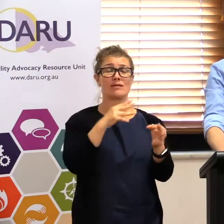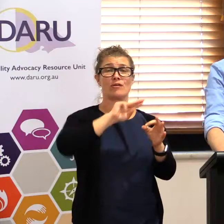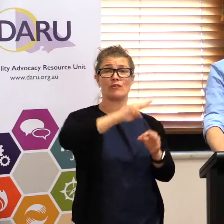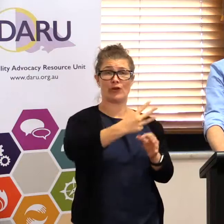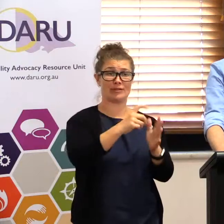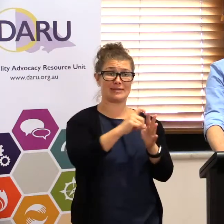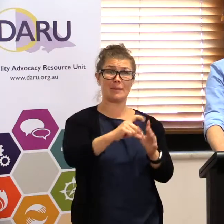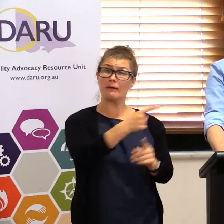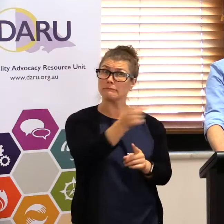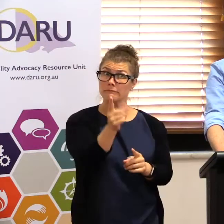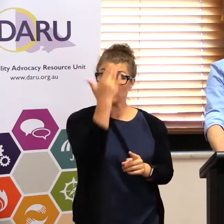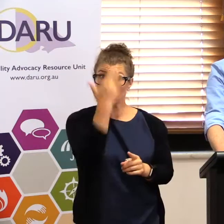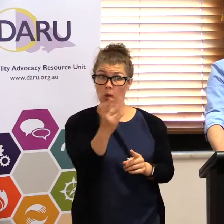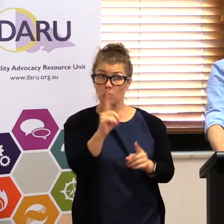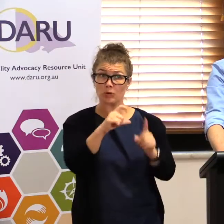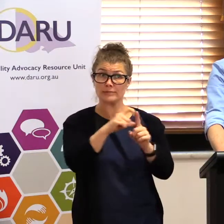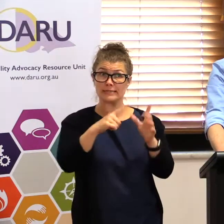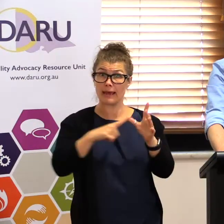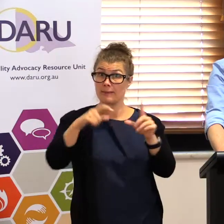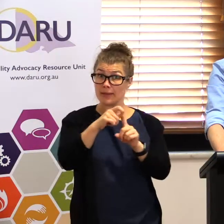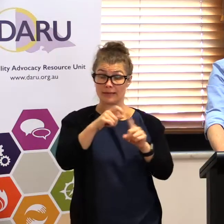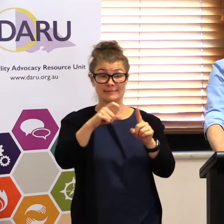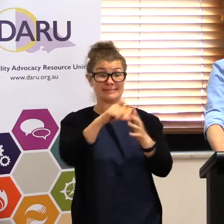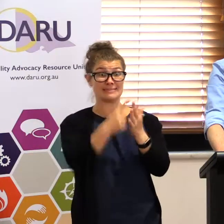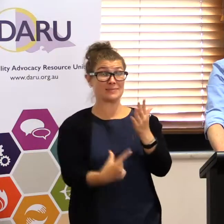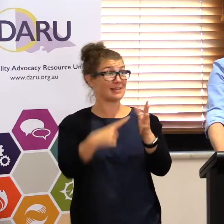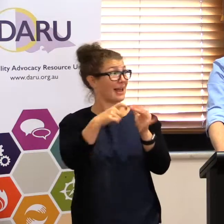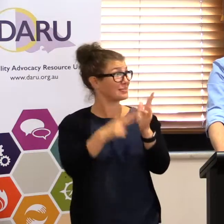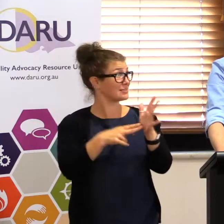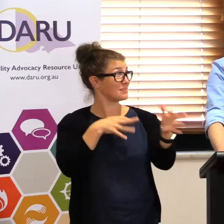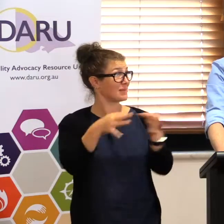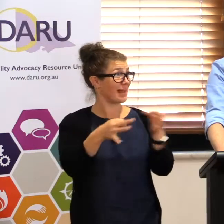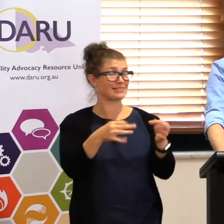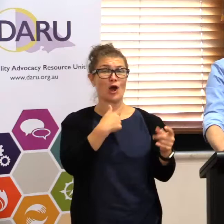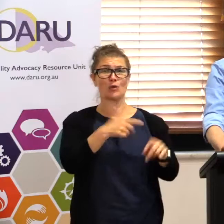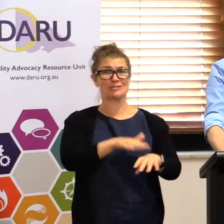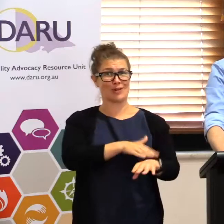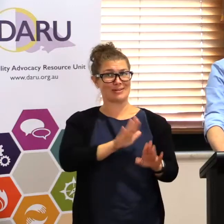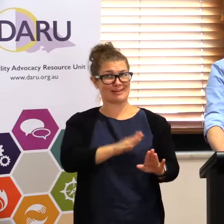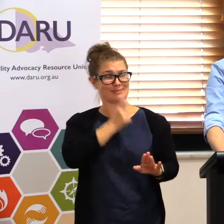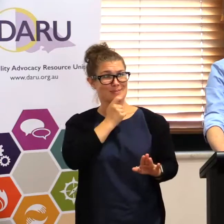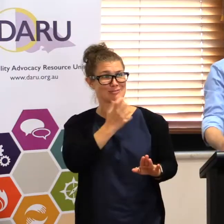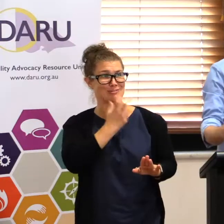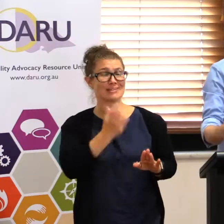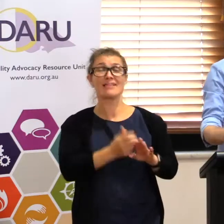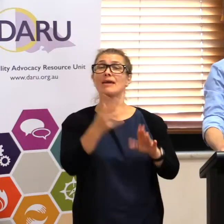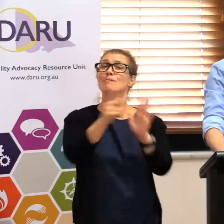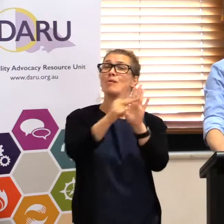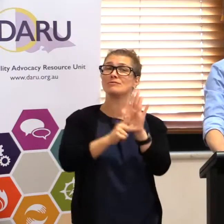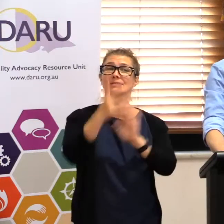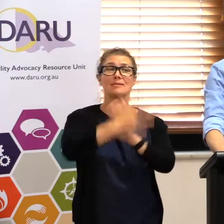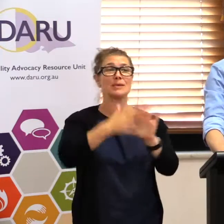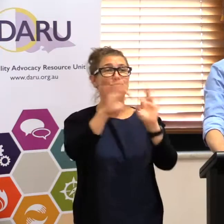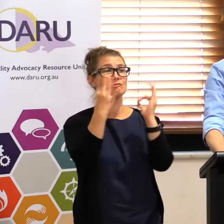those who don't know what Disability Action Plans are, slow down a bit, sorry. They're policies that organisations can